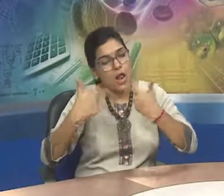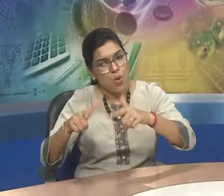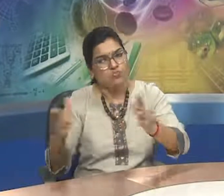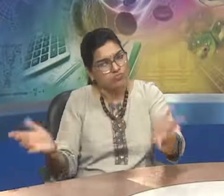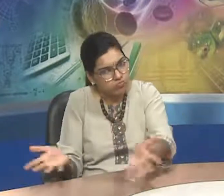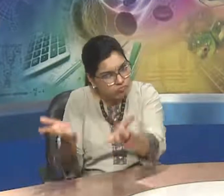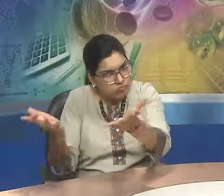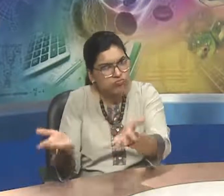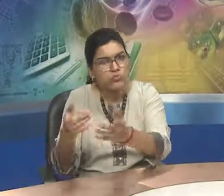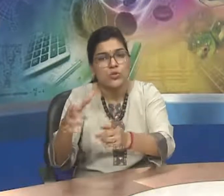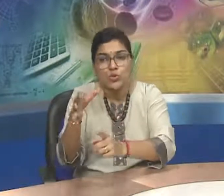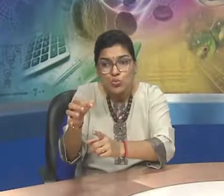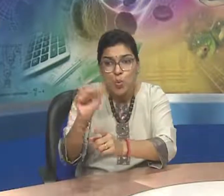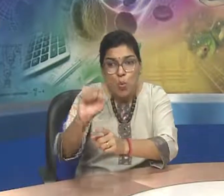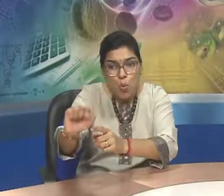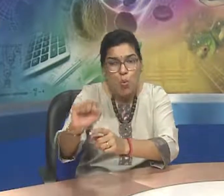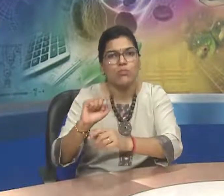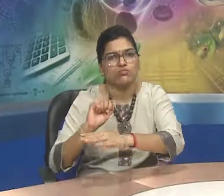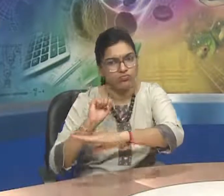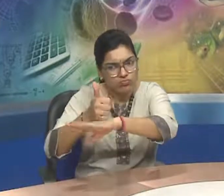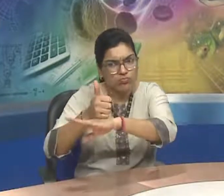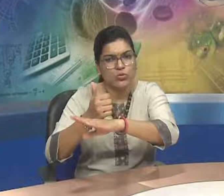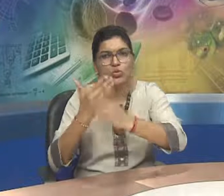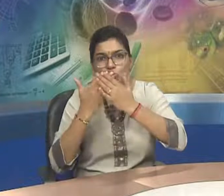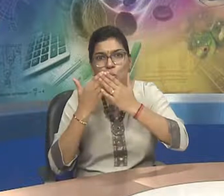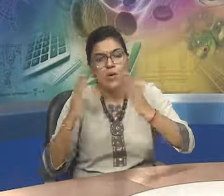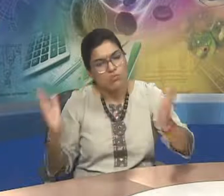against any other education institute.